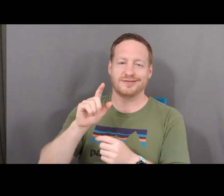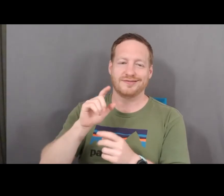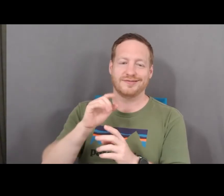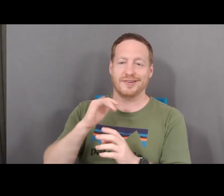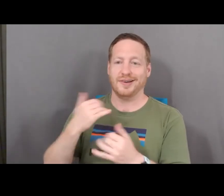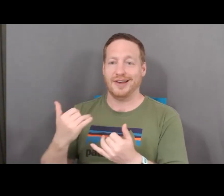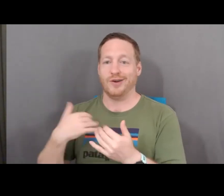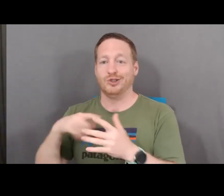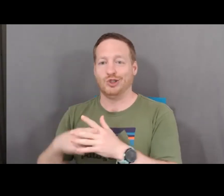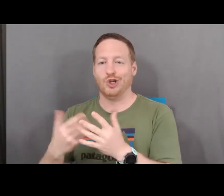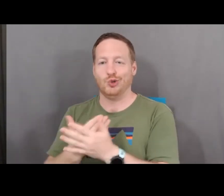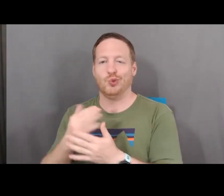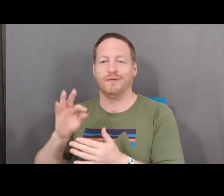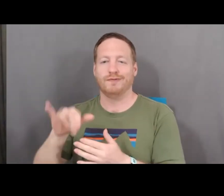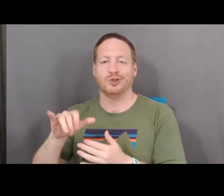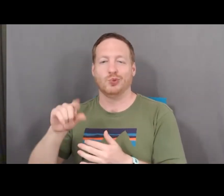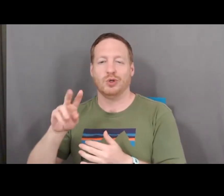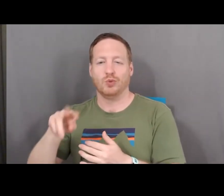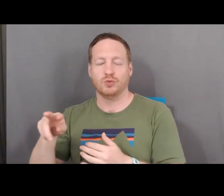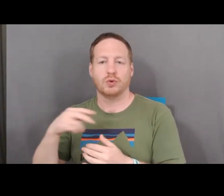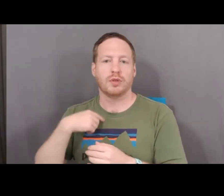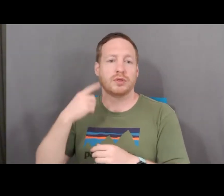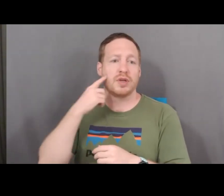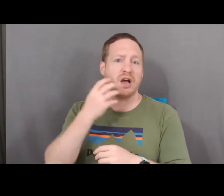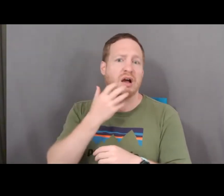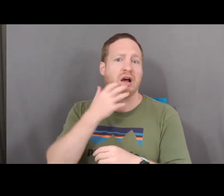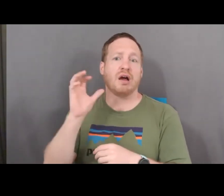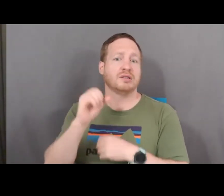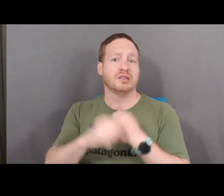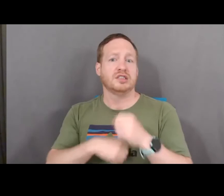with fiscal year 2021, and now we're in the new fiscal year 2022.